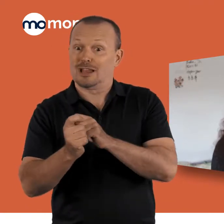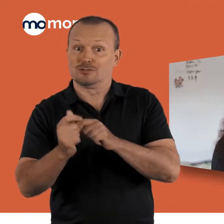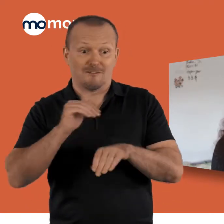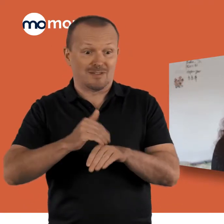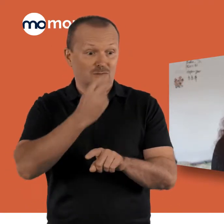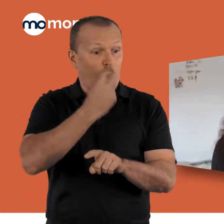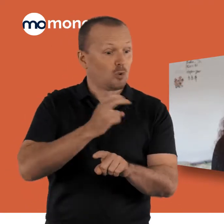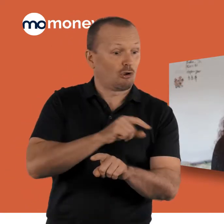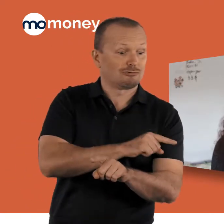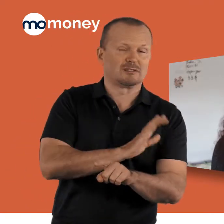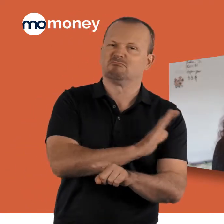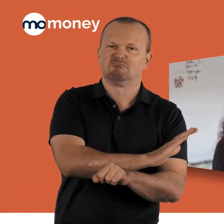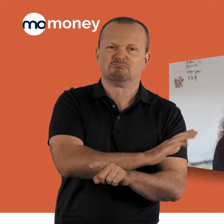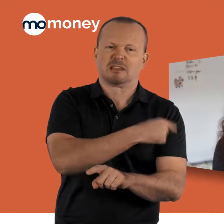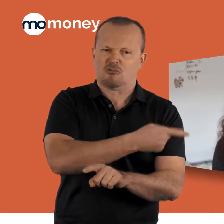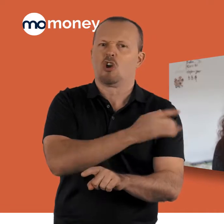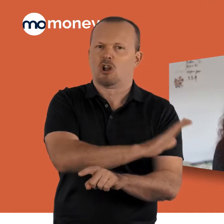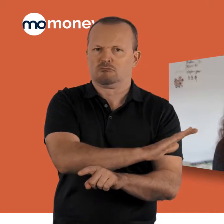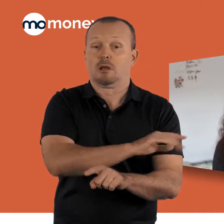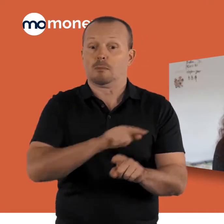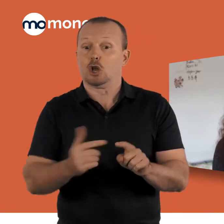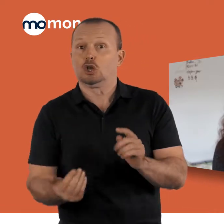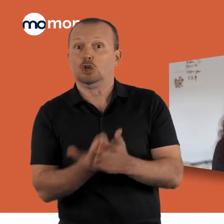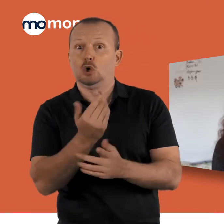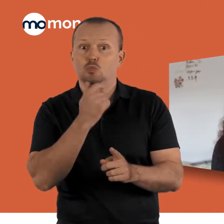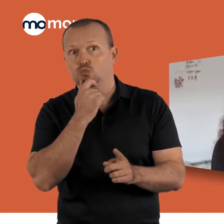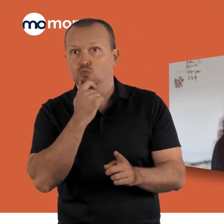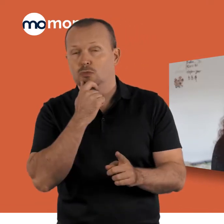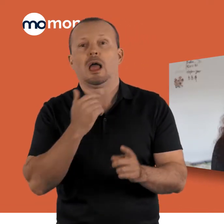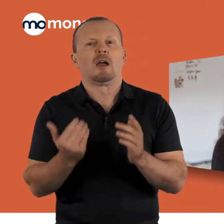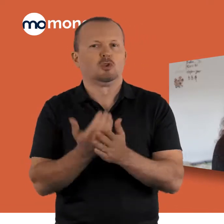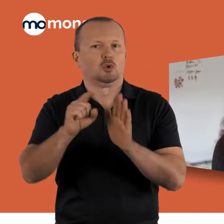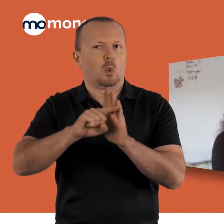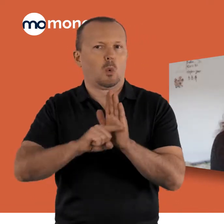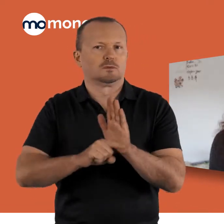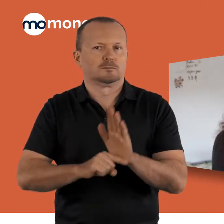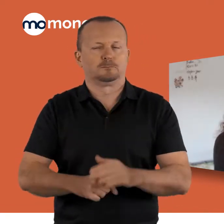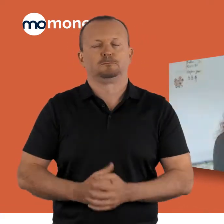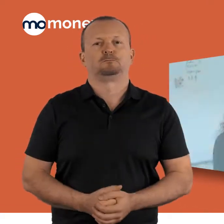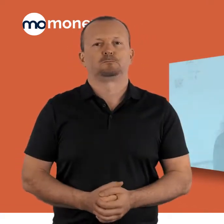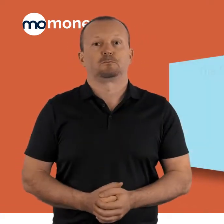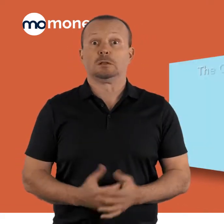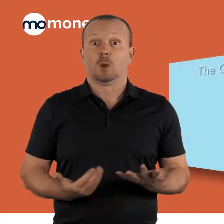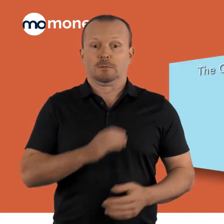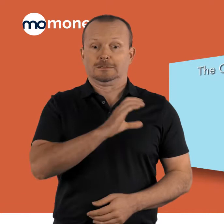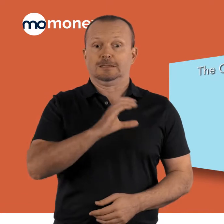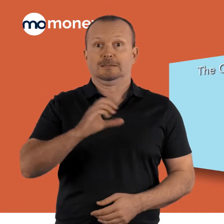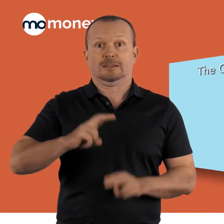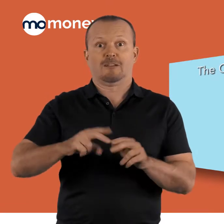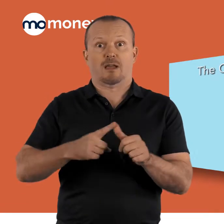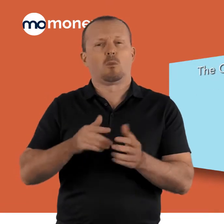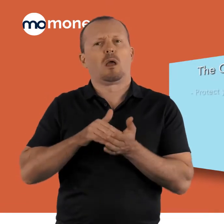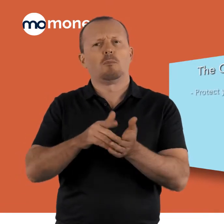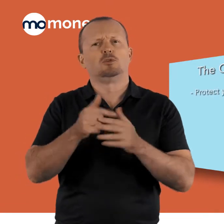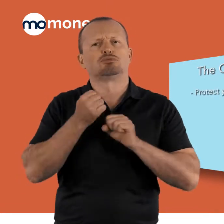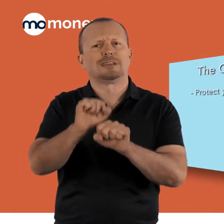already signed. However, if you're thinking about signing into a new one, it might be something worth looking into. So a quick recap. The